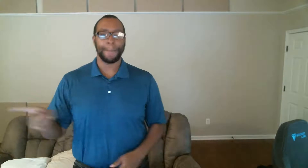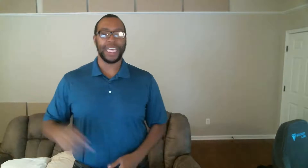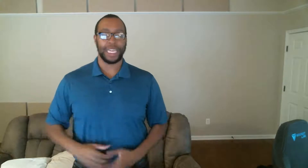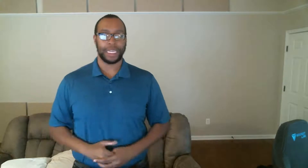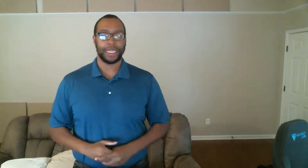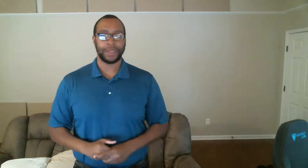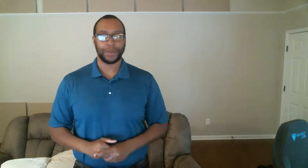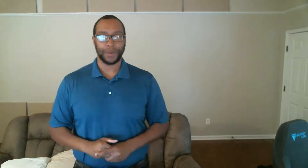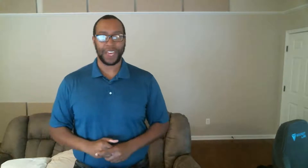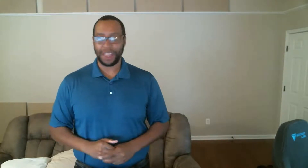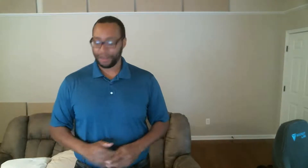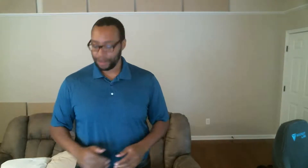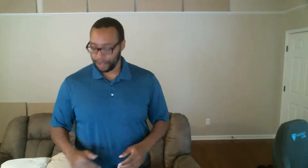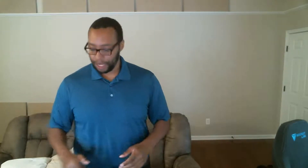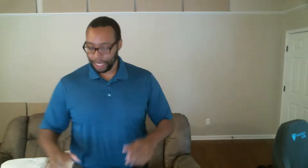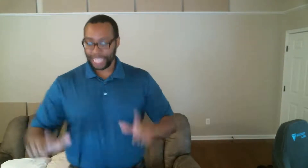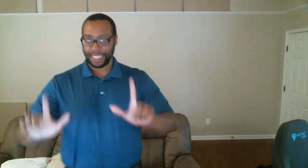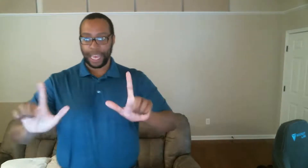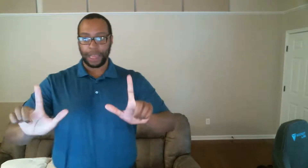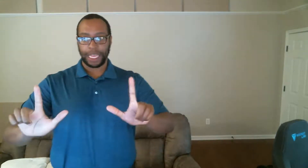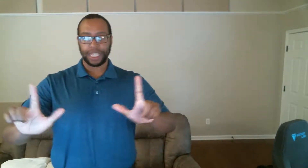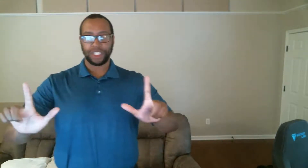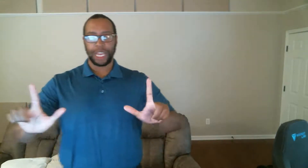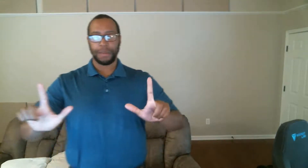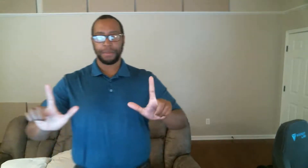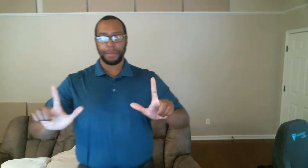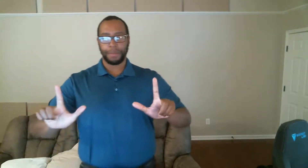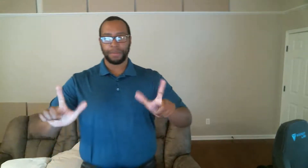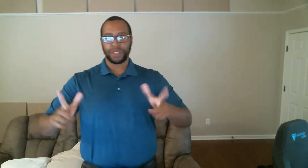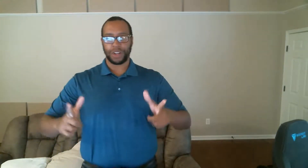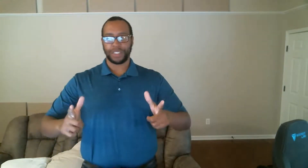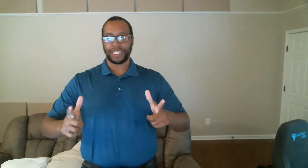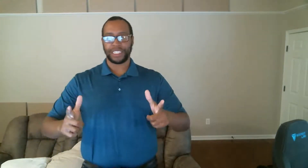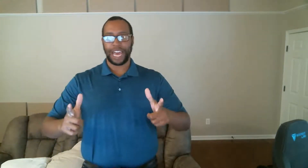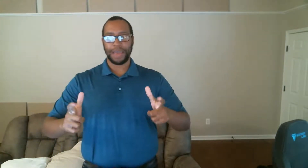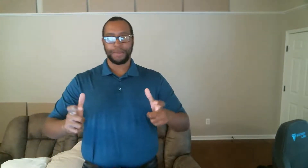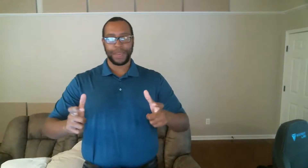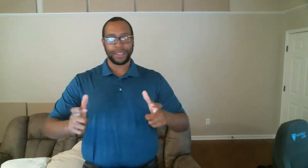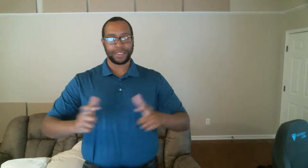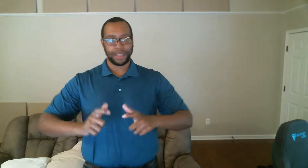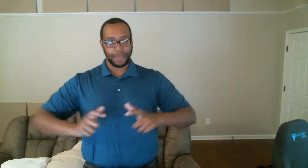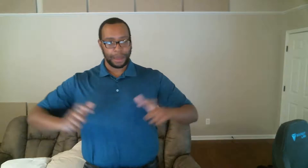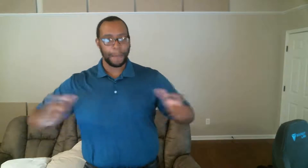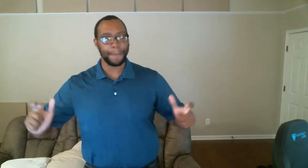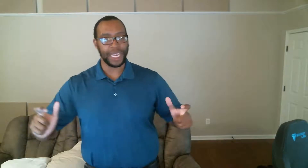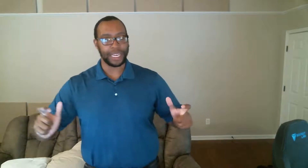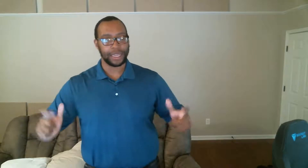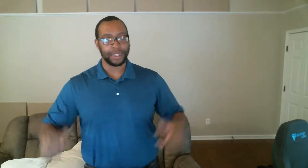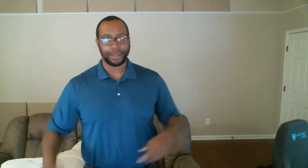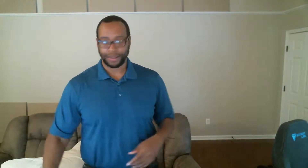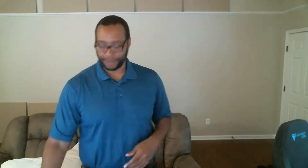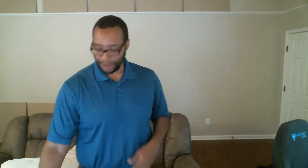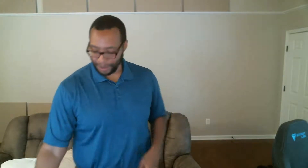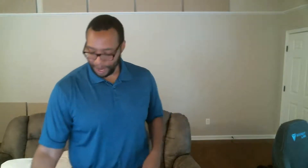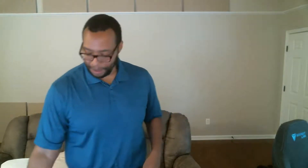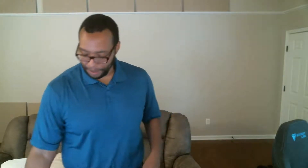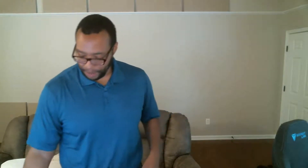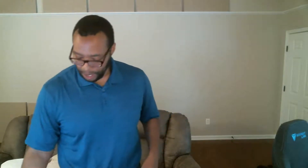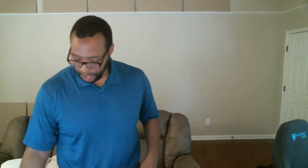big. Okay. That's an L handshake, turn to the side, bent, big. All right.